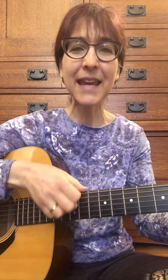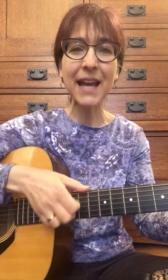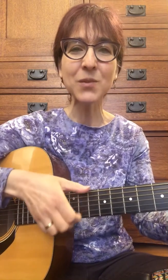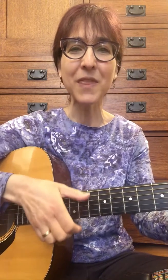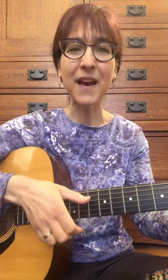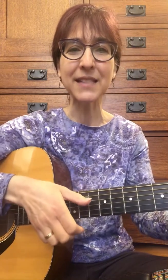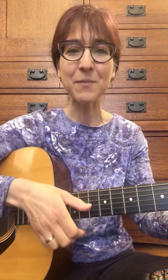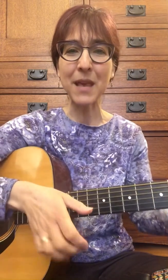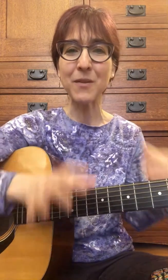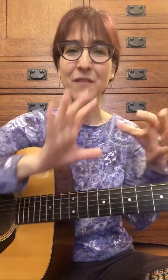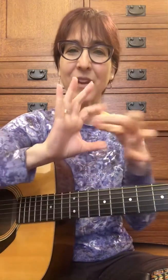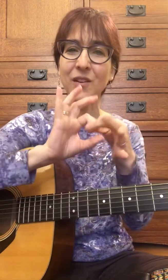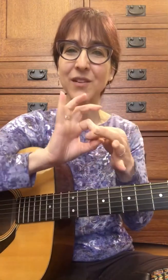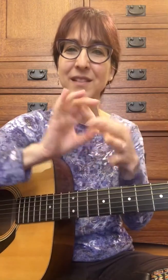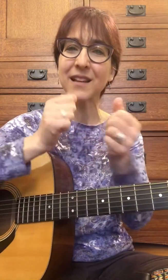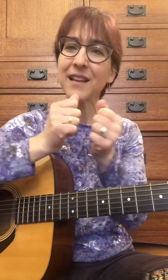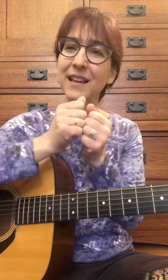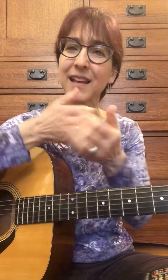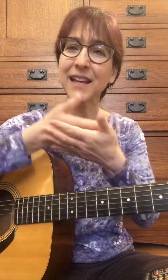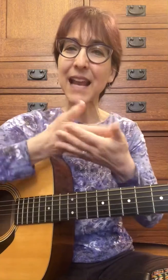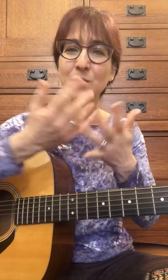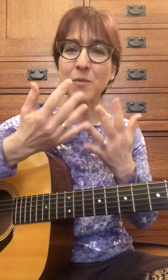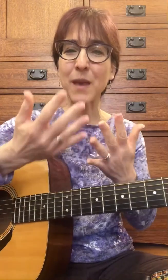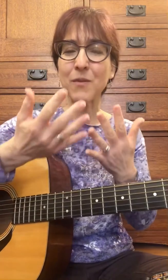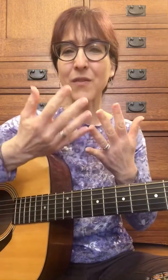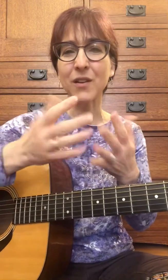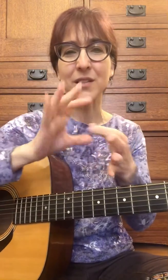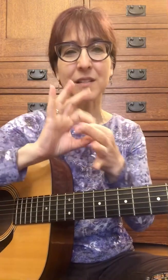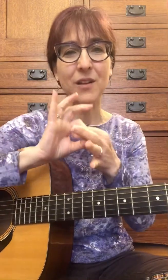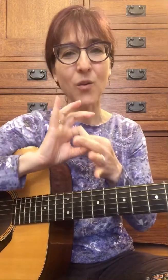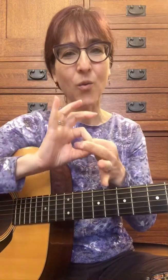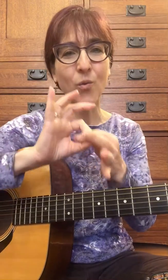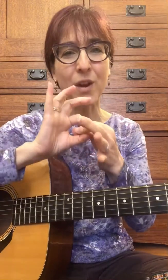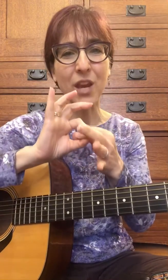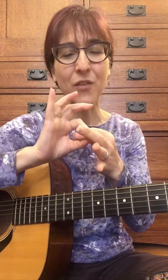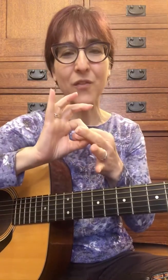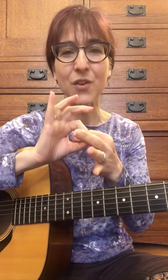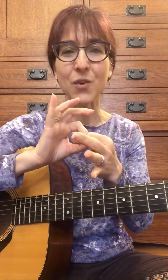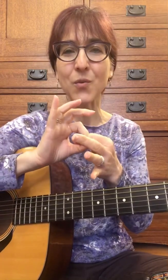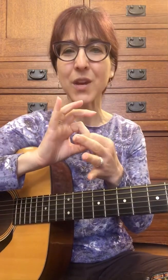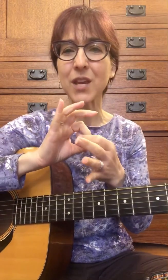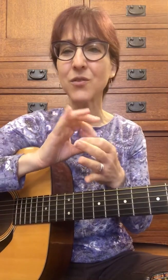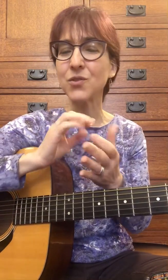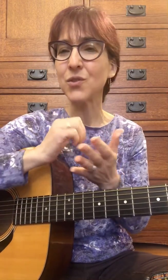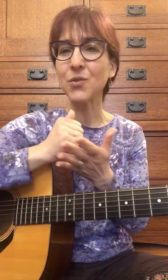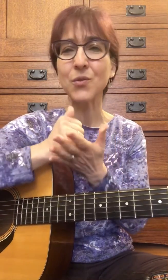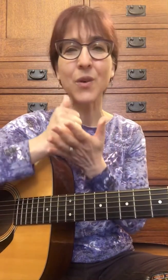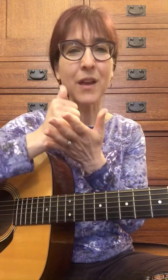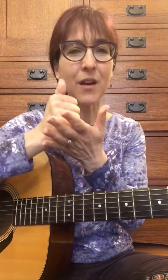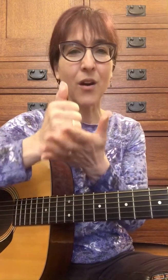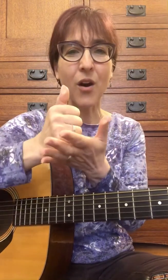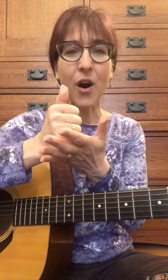Connect with us at Baby Fingers. Connect with Baby Fingers. We're here for you. We're here to